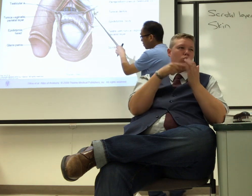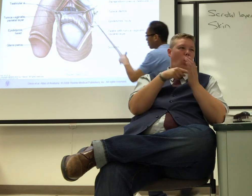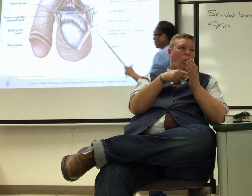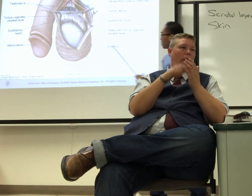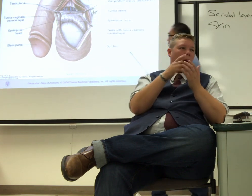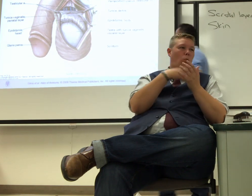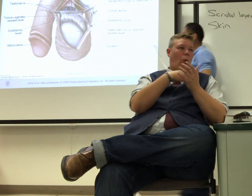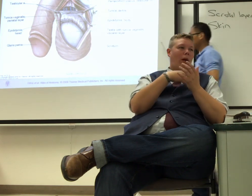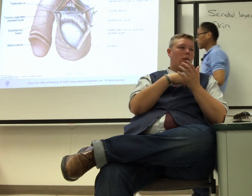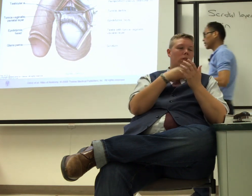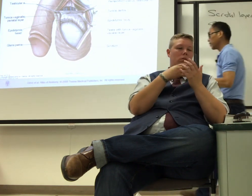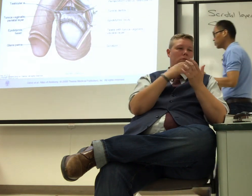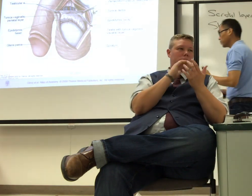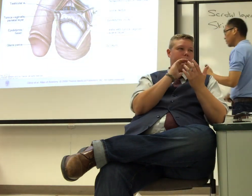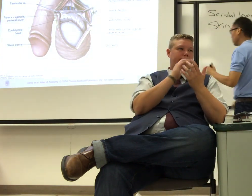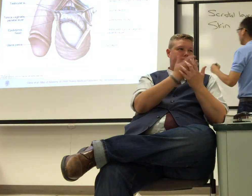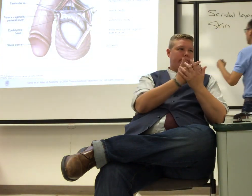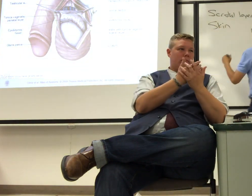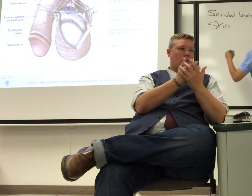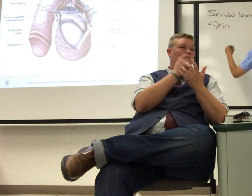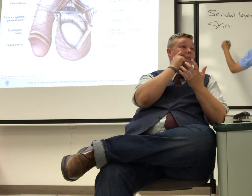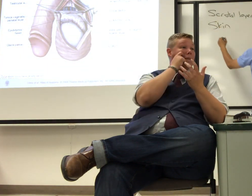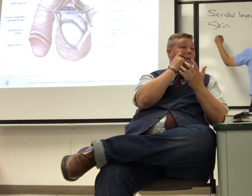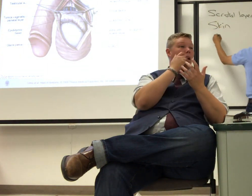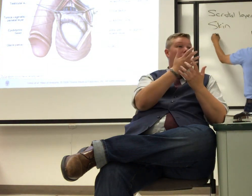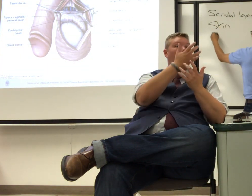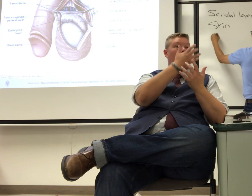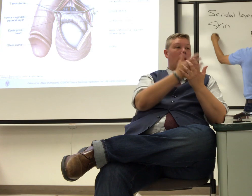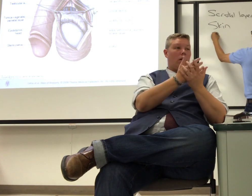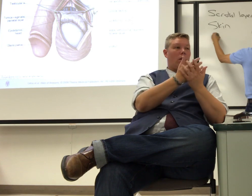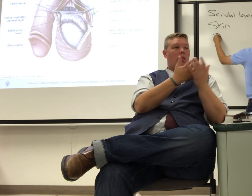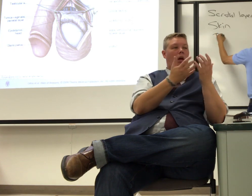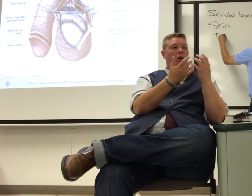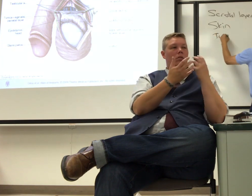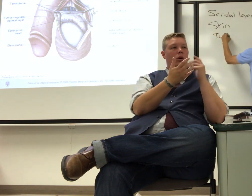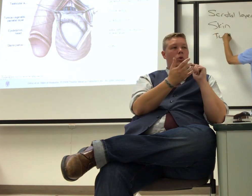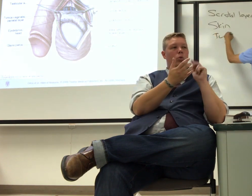subcute. That's the next layer you should be able to be aware of.